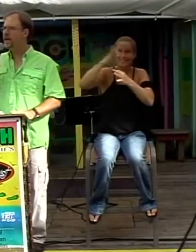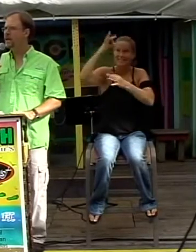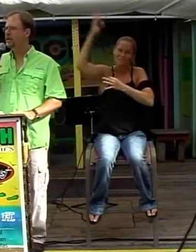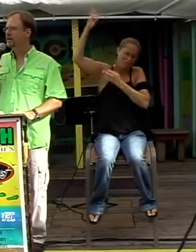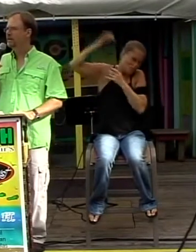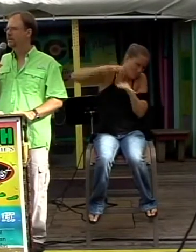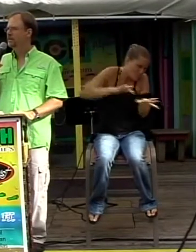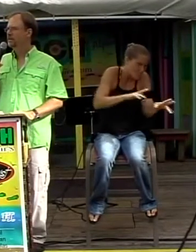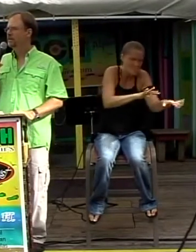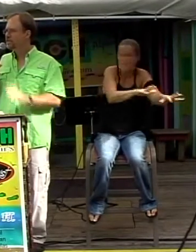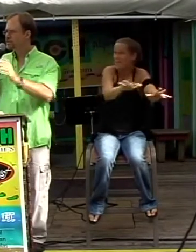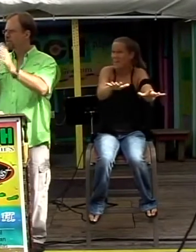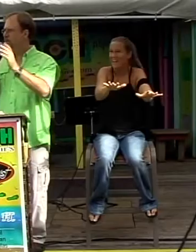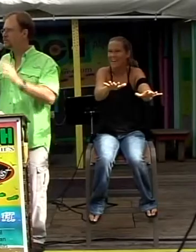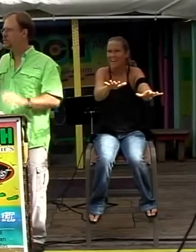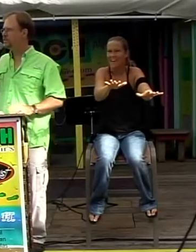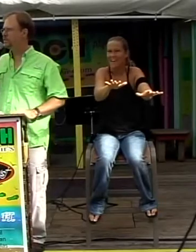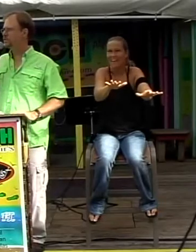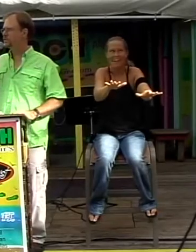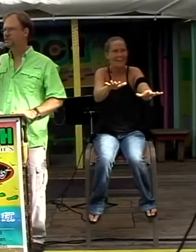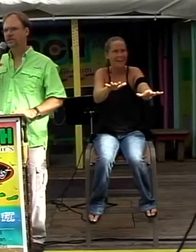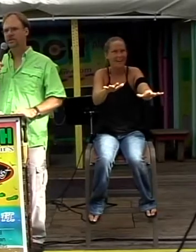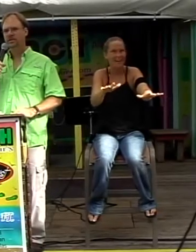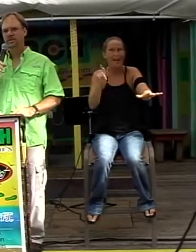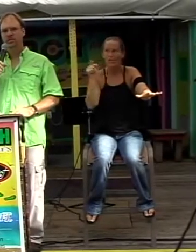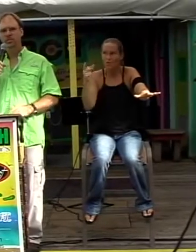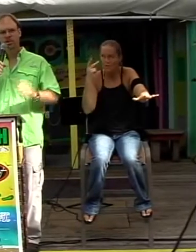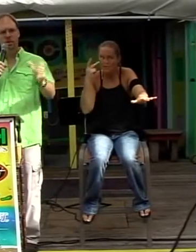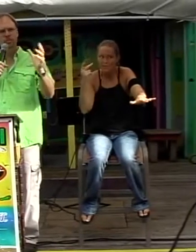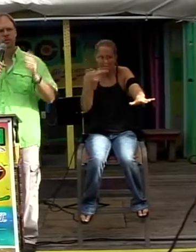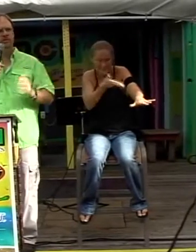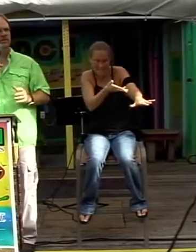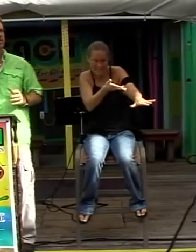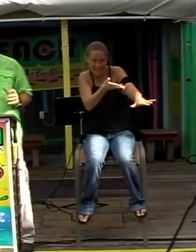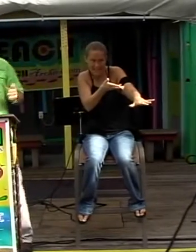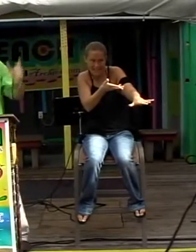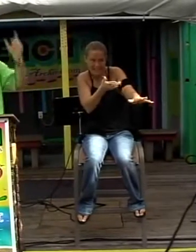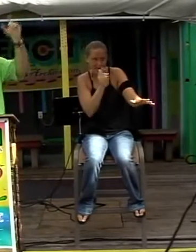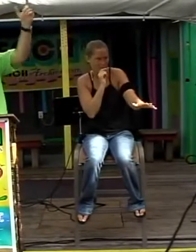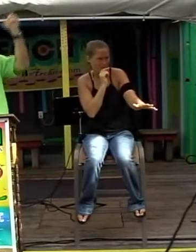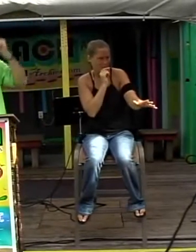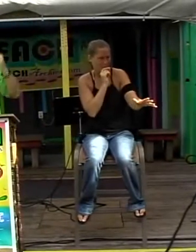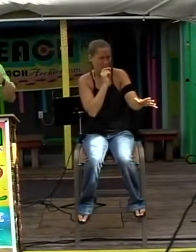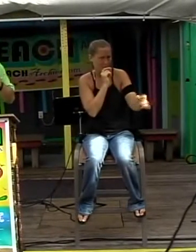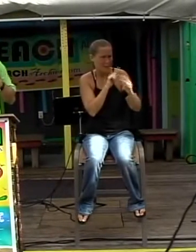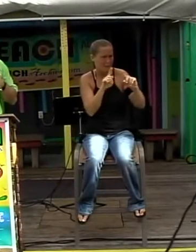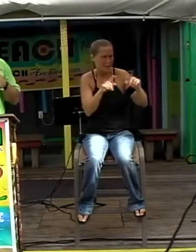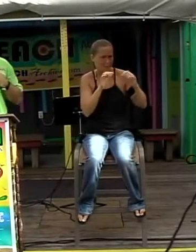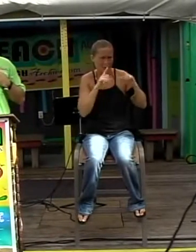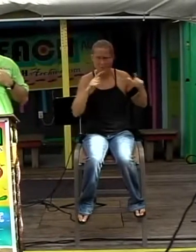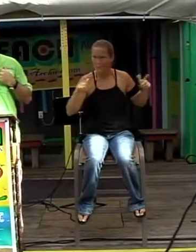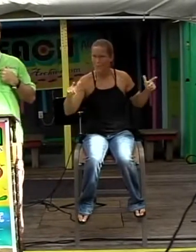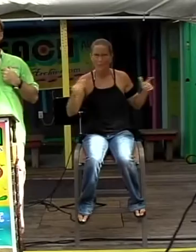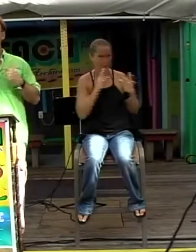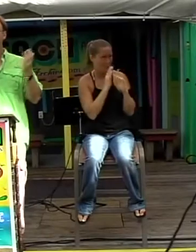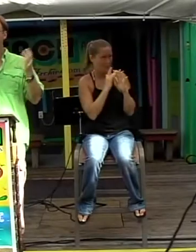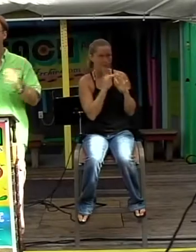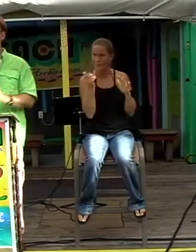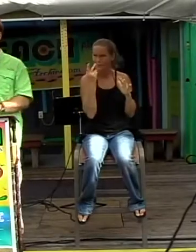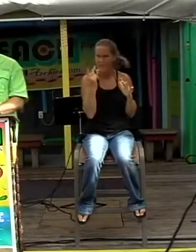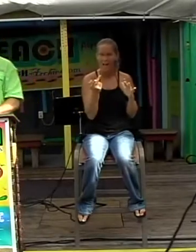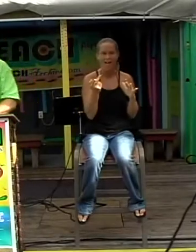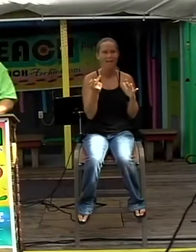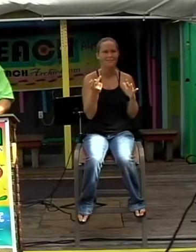out today. This same Jesus. When you're moved in the Spirit, it's him that does it. This